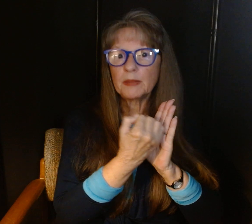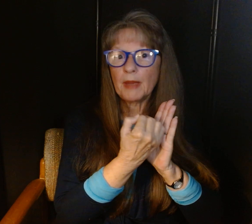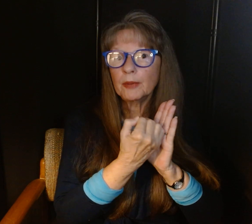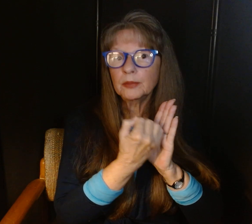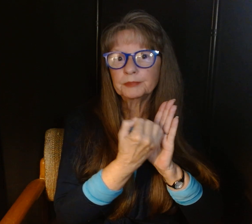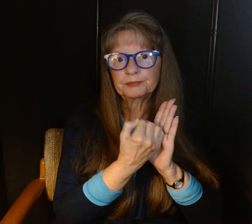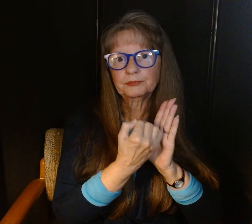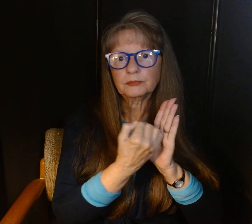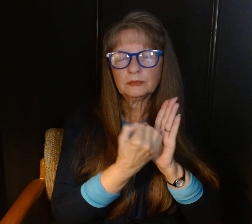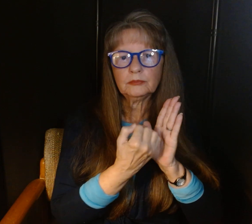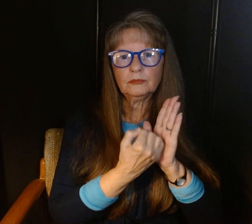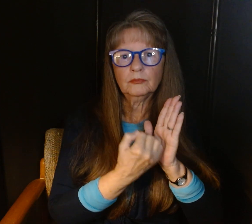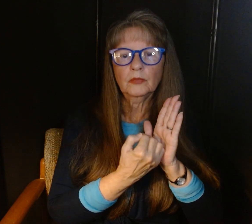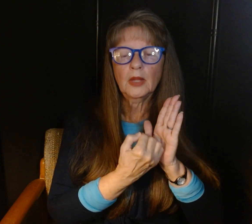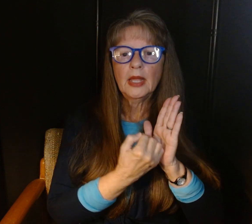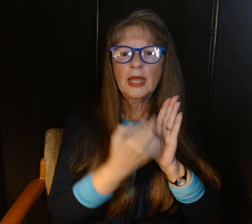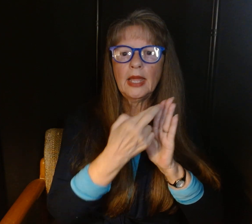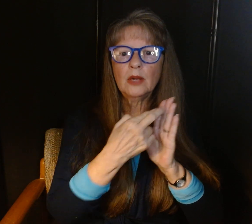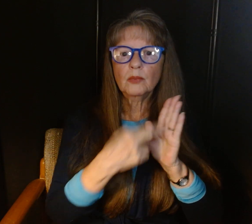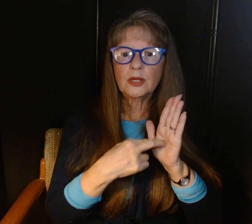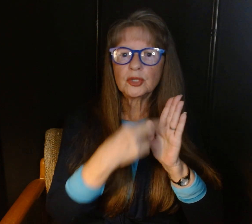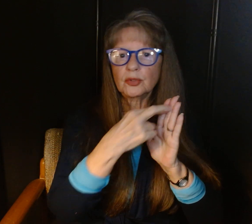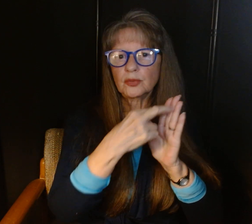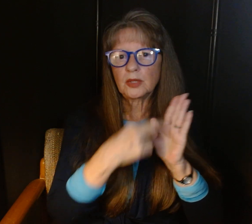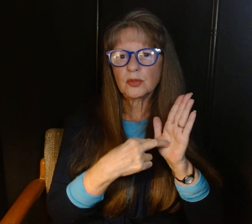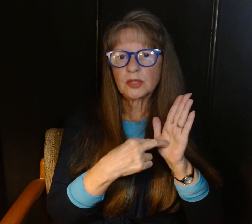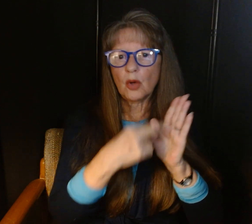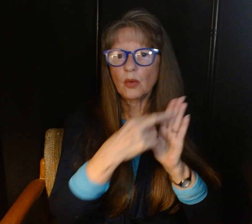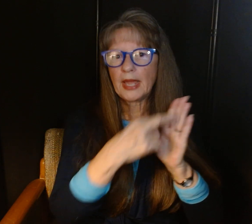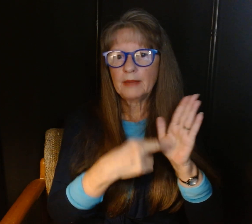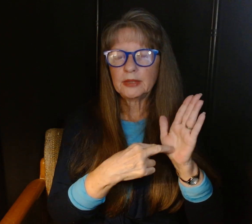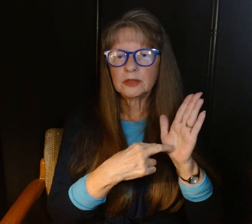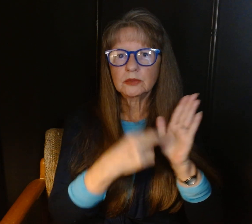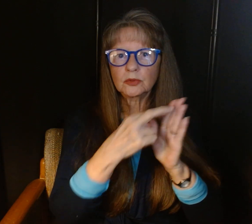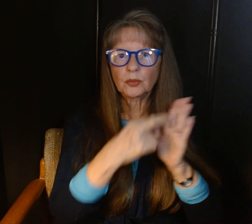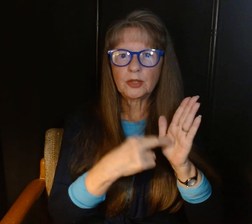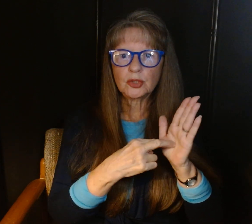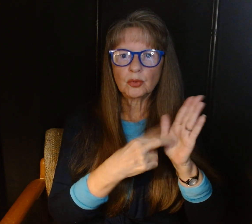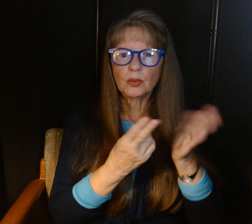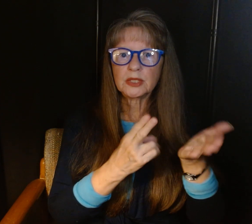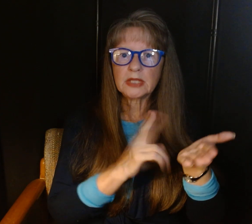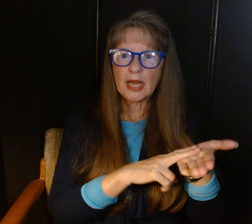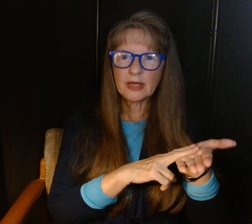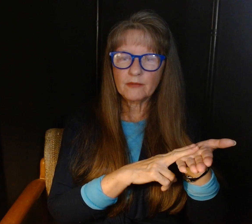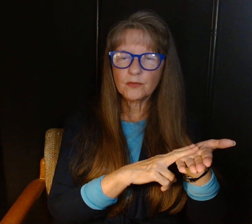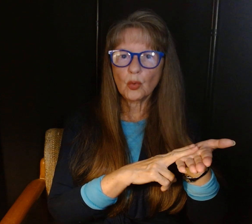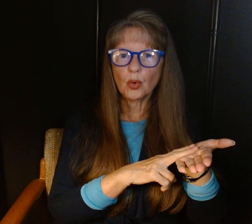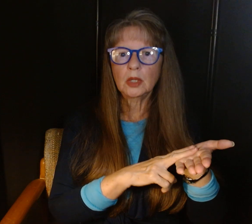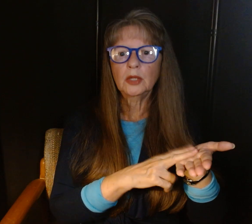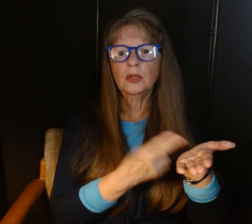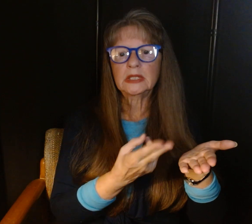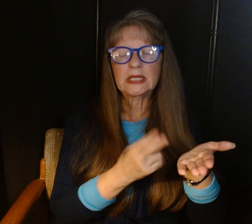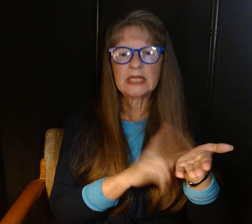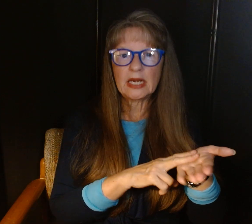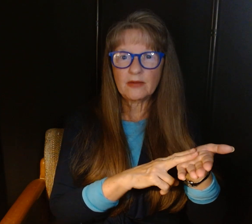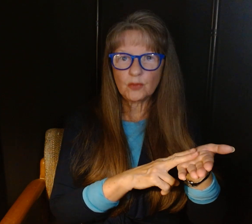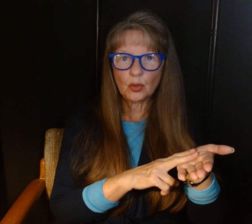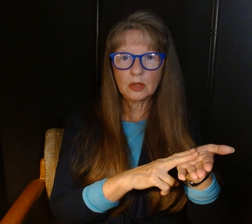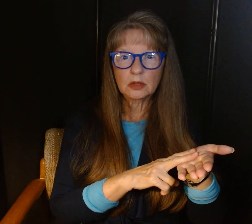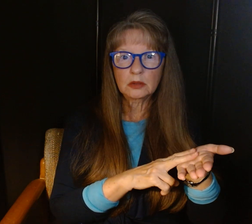paper and register. So it goes the whole gambit to register or sign up for. You can say sign up for. You